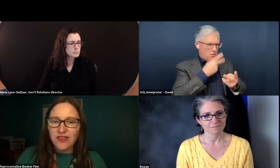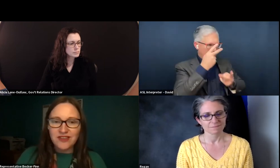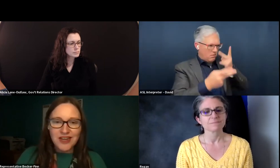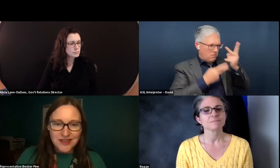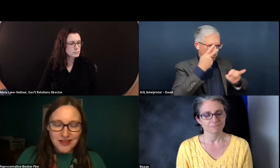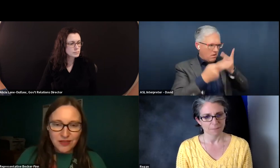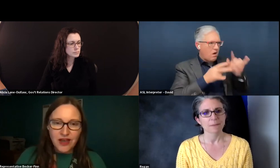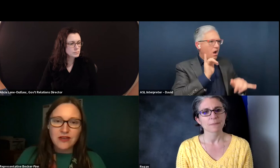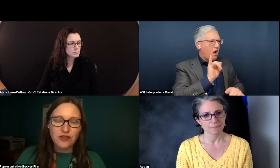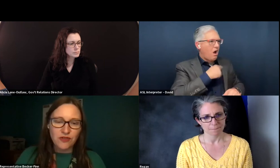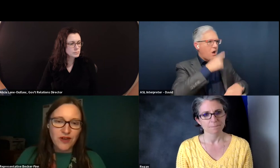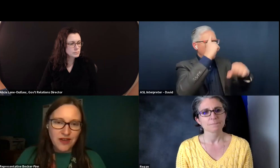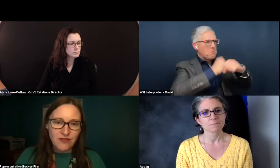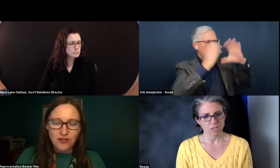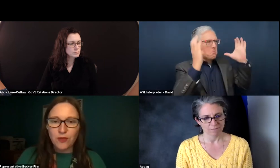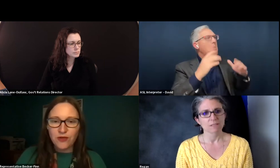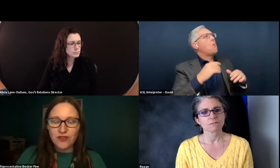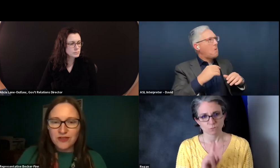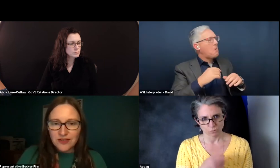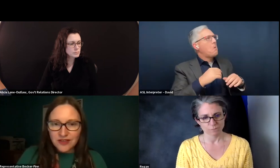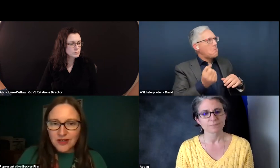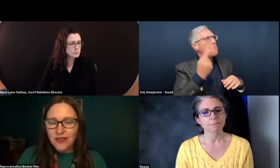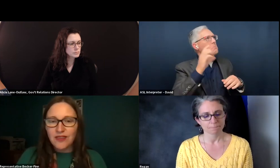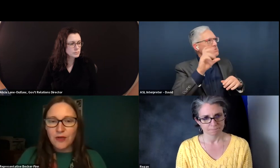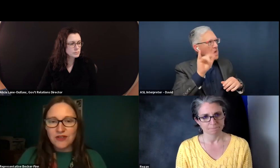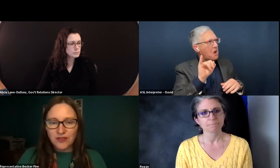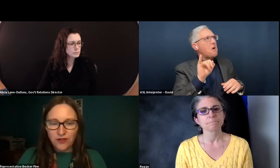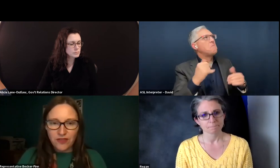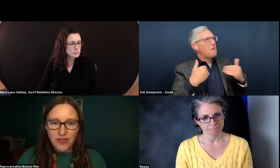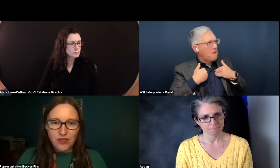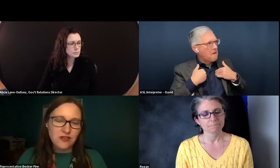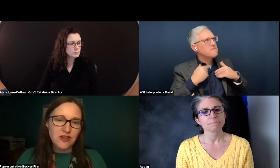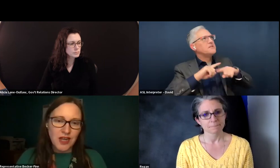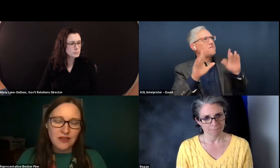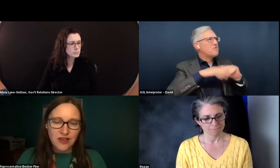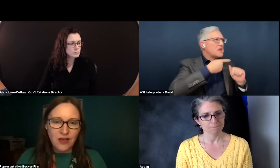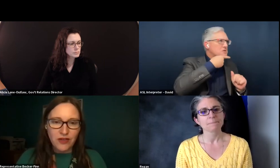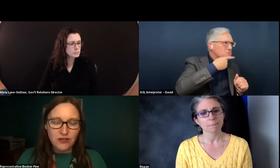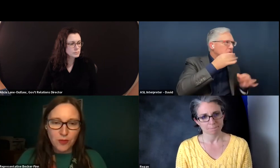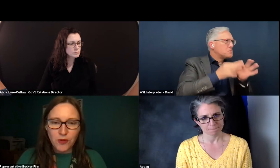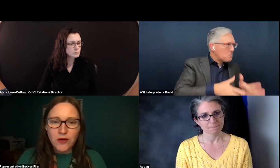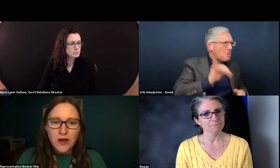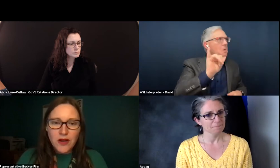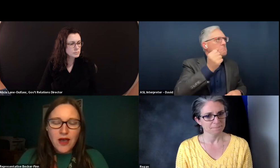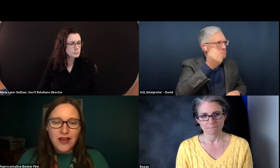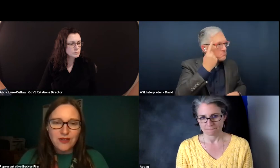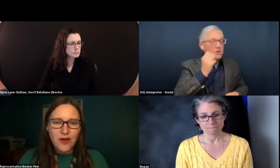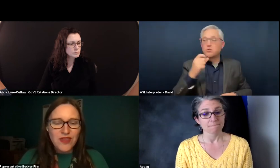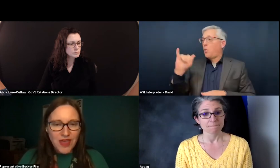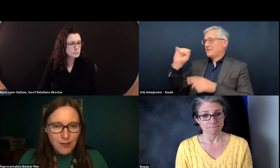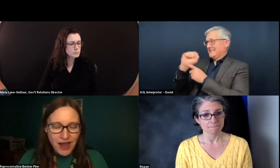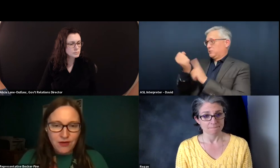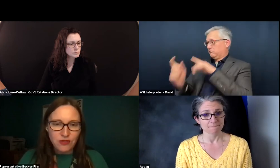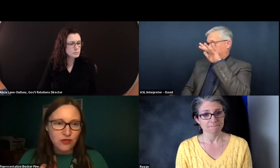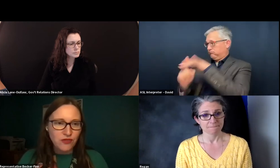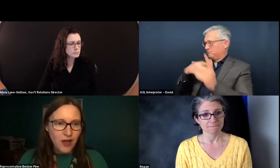familiar with this idea that certified deaf interpreters existed and that they were different than just an ASL interpreter. So I